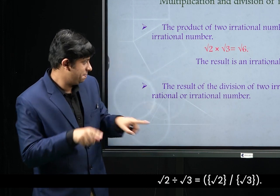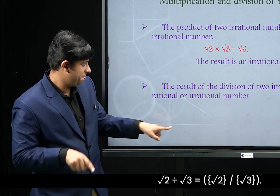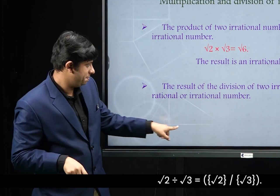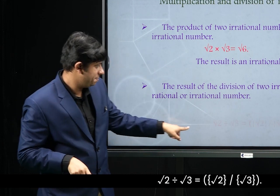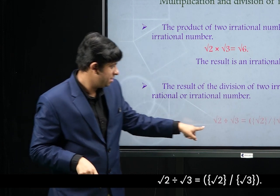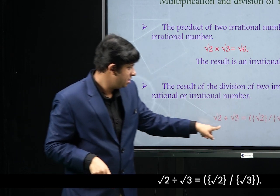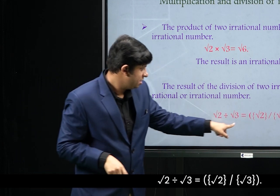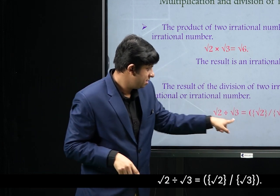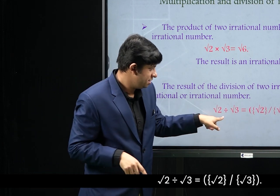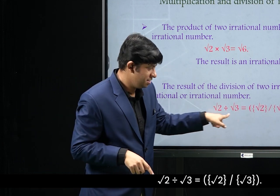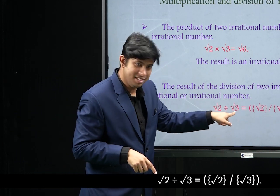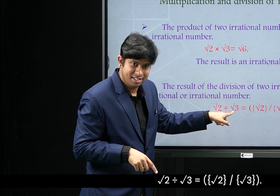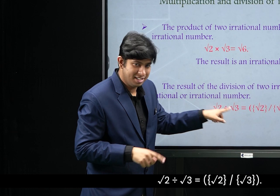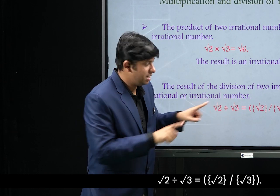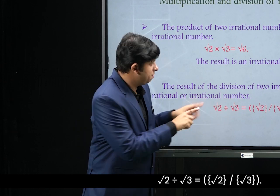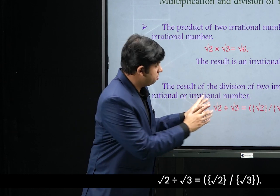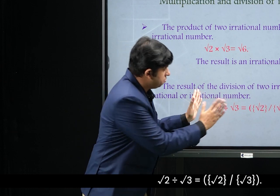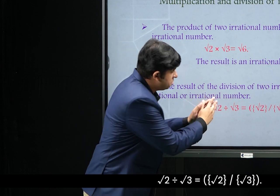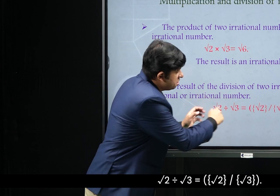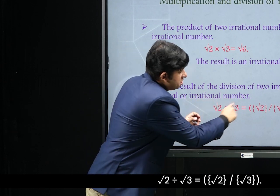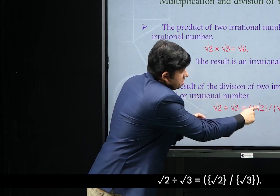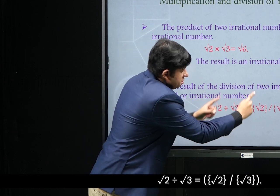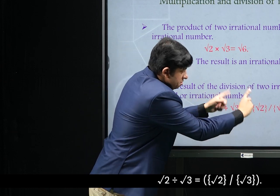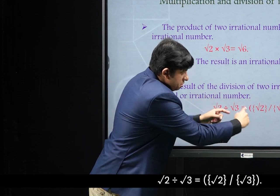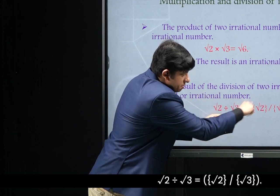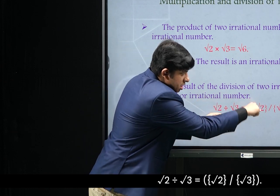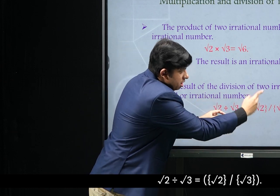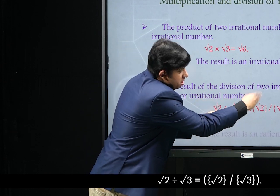Root 2 divided by root 3 is equal to root 2 by root 3.